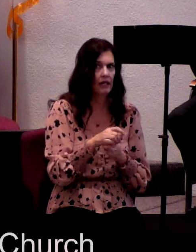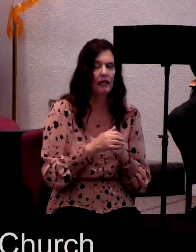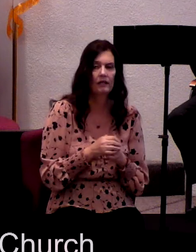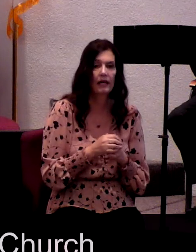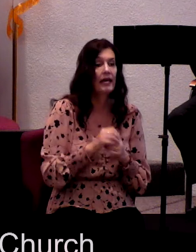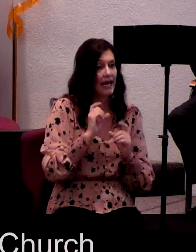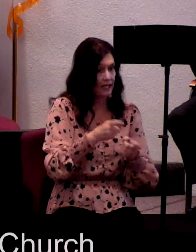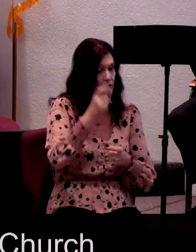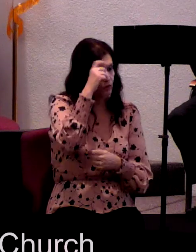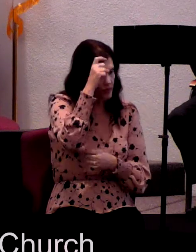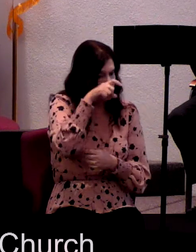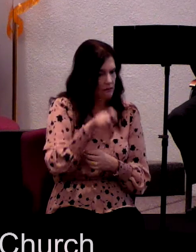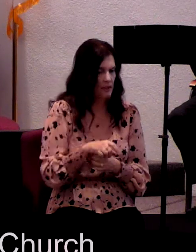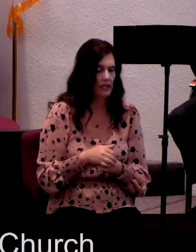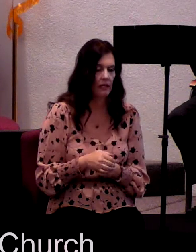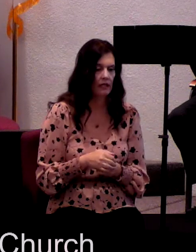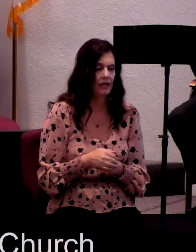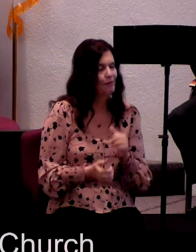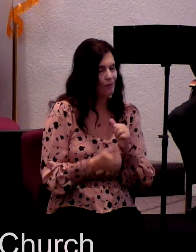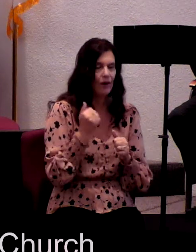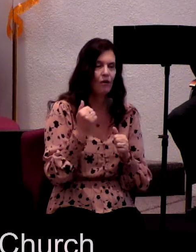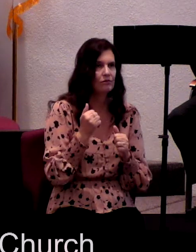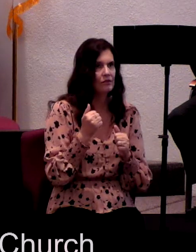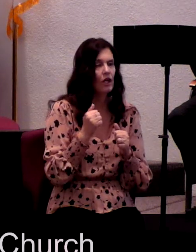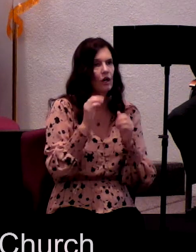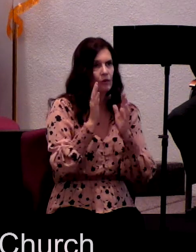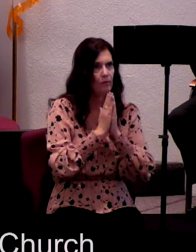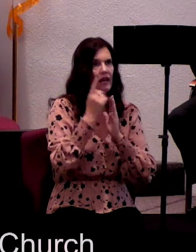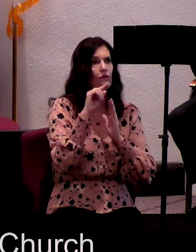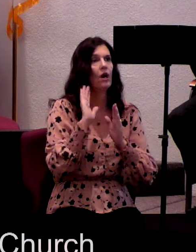wisdom. And most of all, Lord, we pray for our nation.